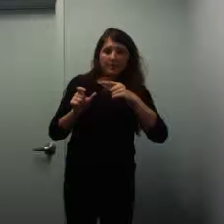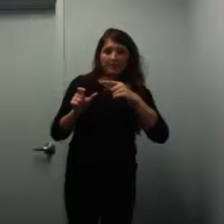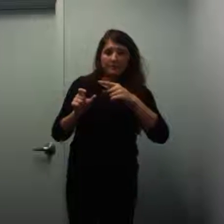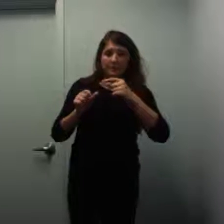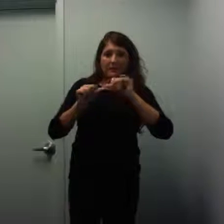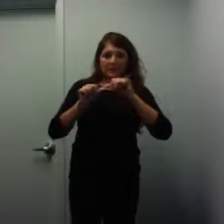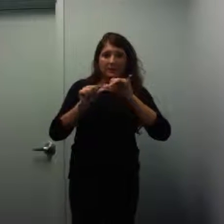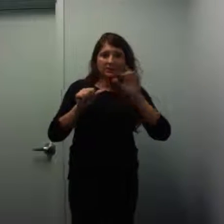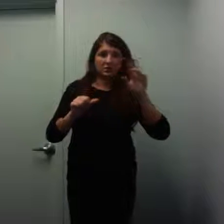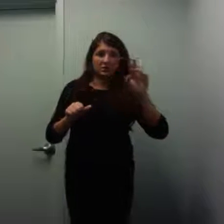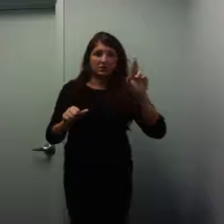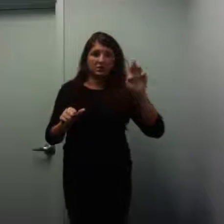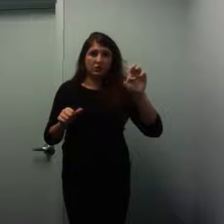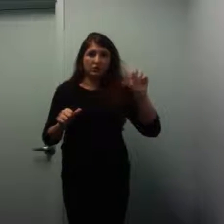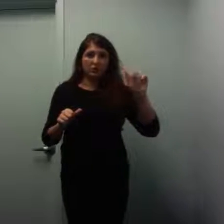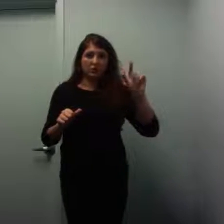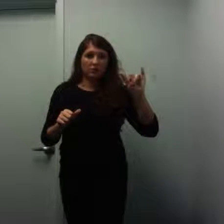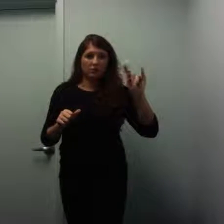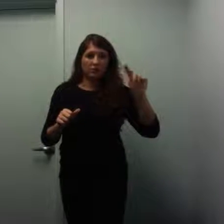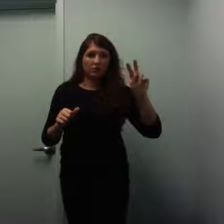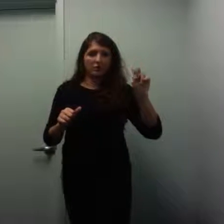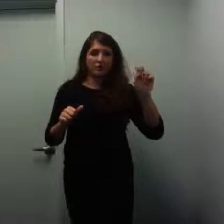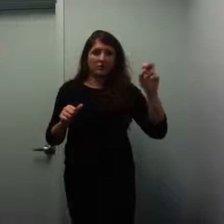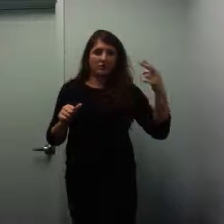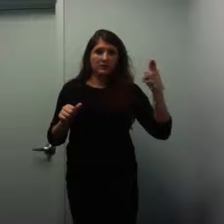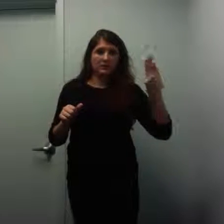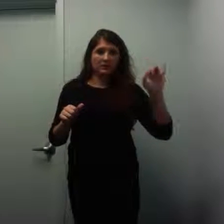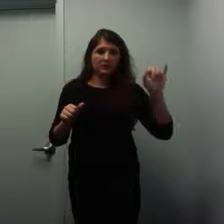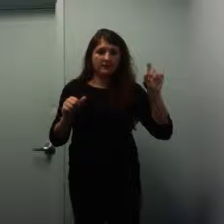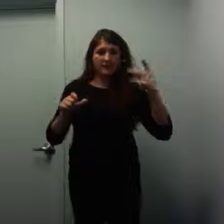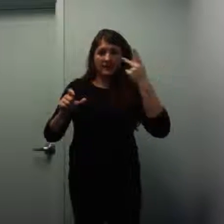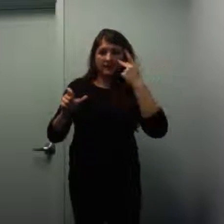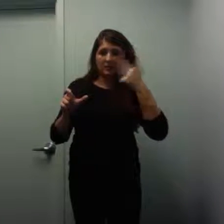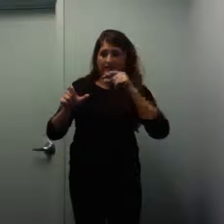take these two, and they take this bulb here, and they get it wet.